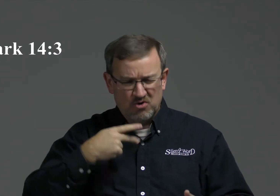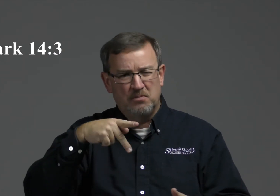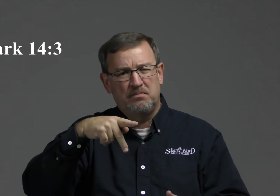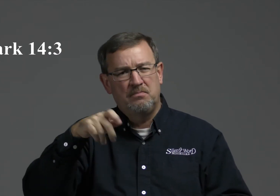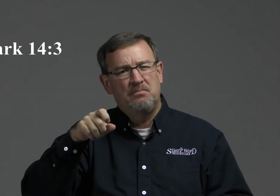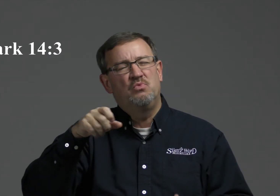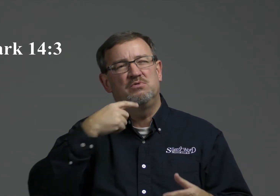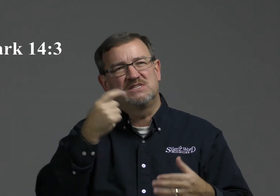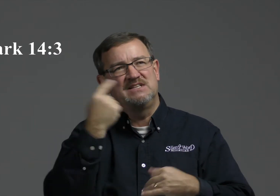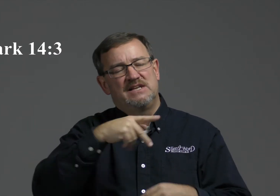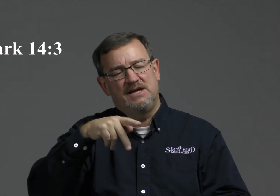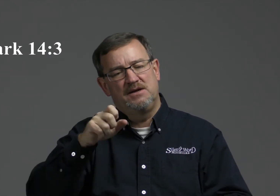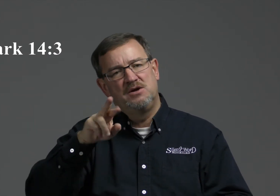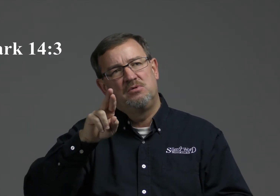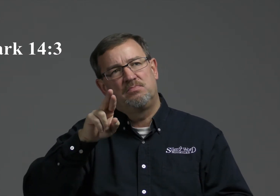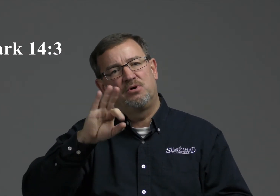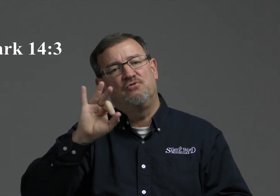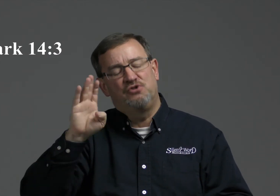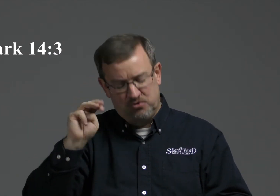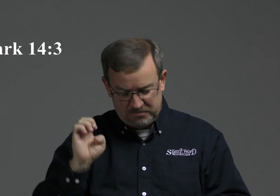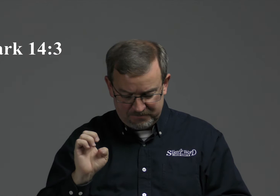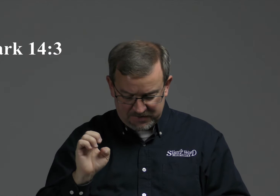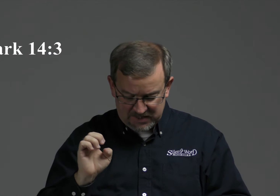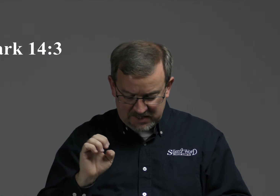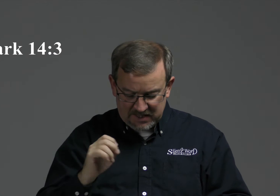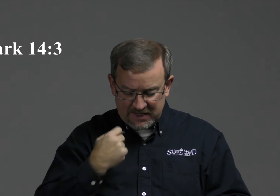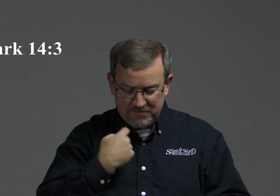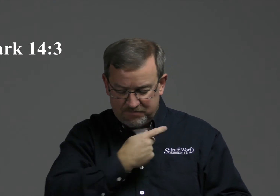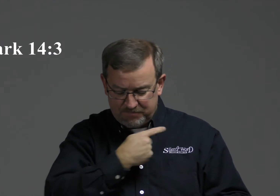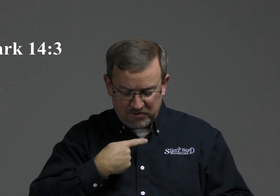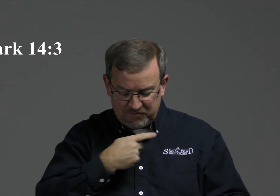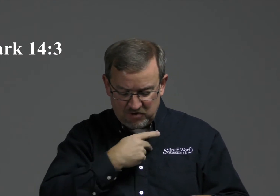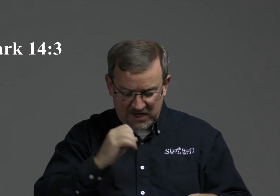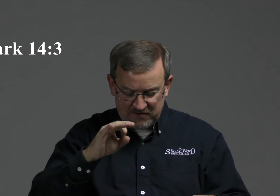or we would say today, perfume, that perfume of